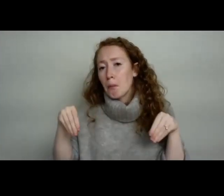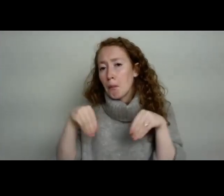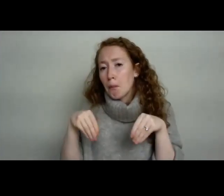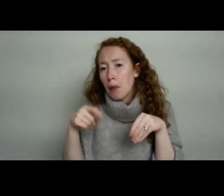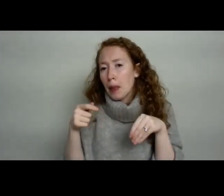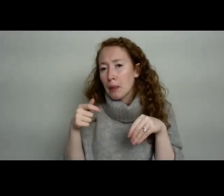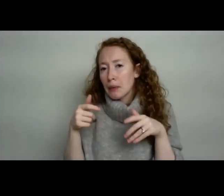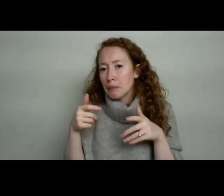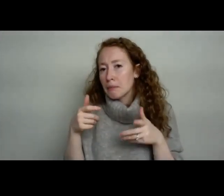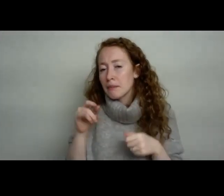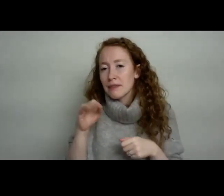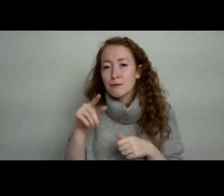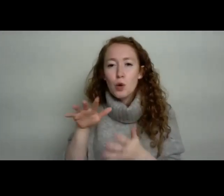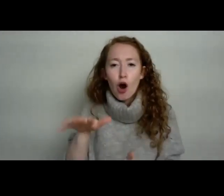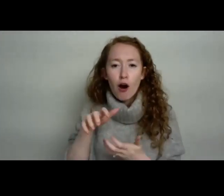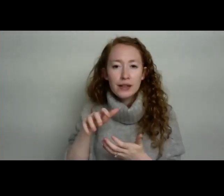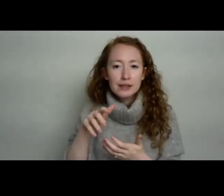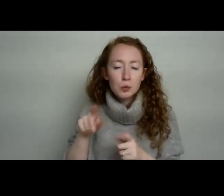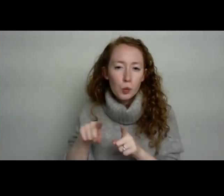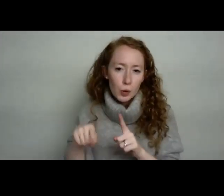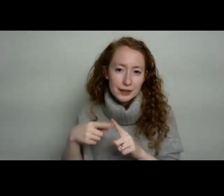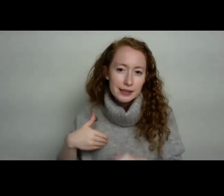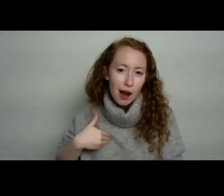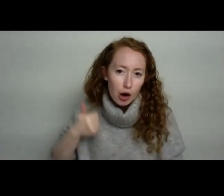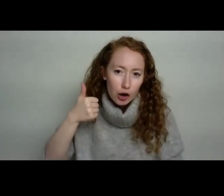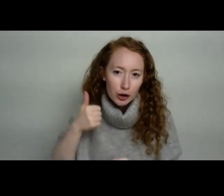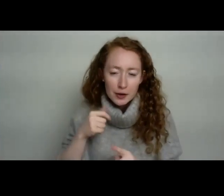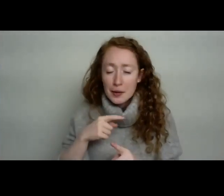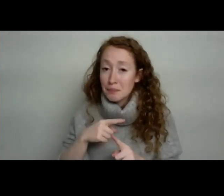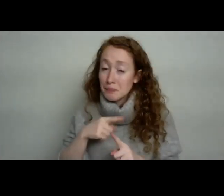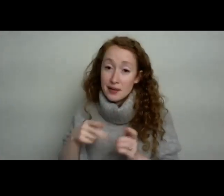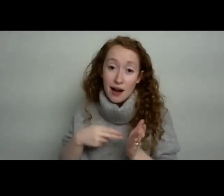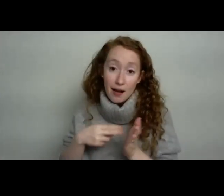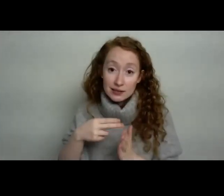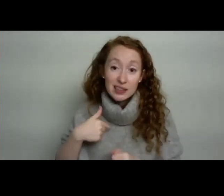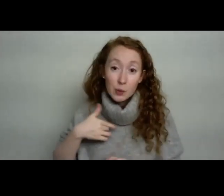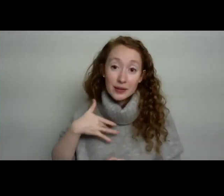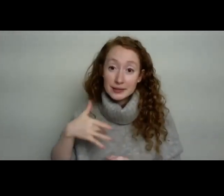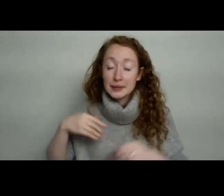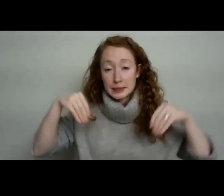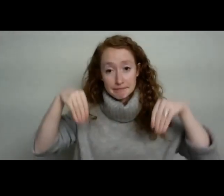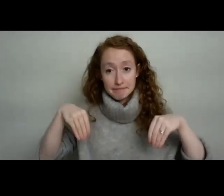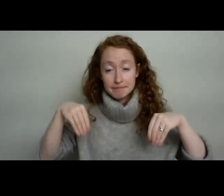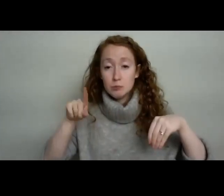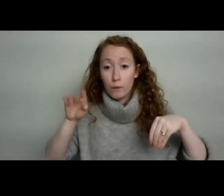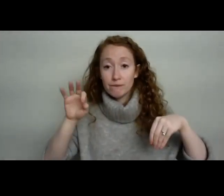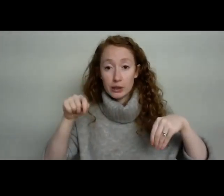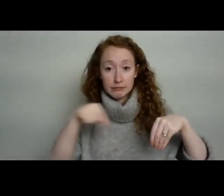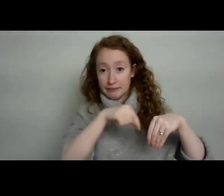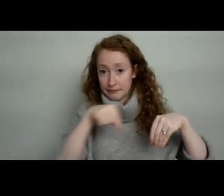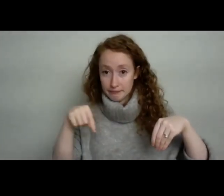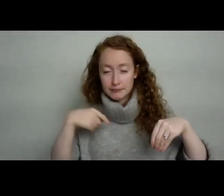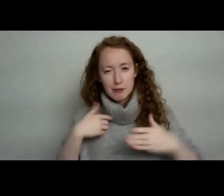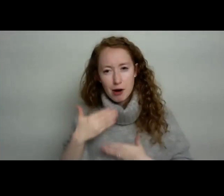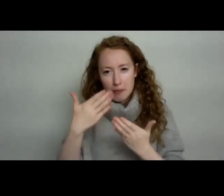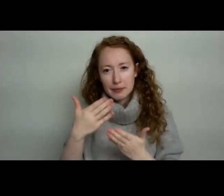if you are harvesting it younger, but I honestly, we do it at 1 foot centers, and that is definitely what I recommend.